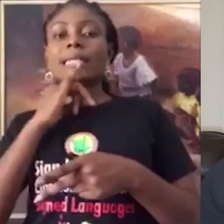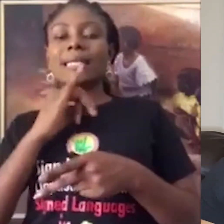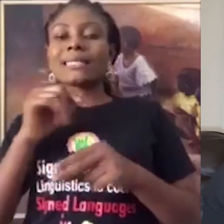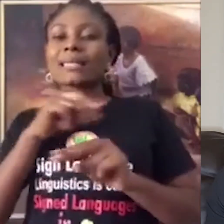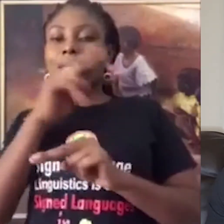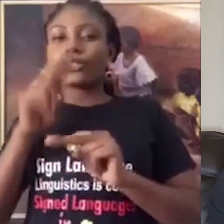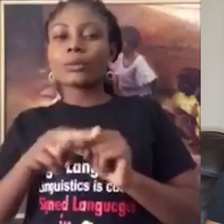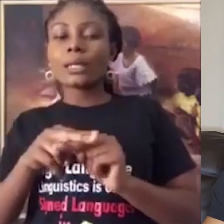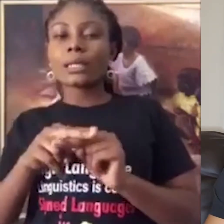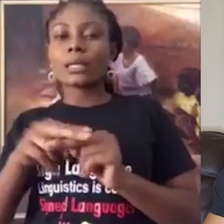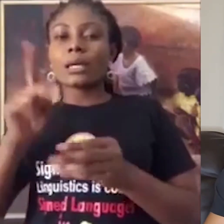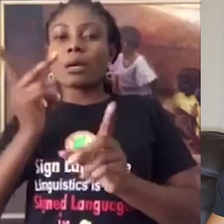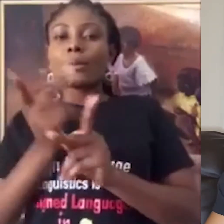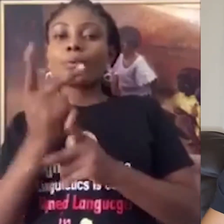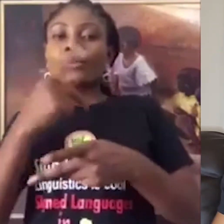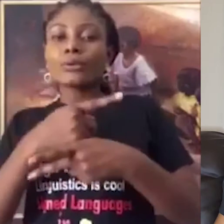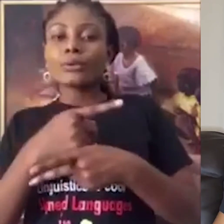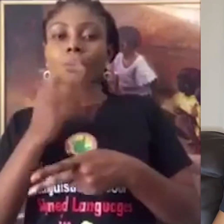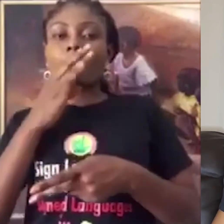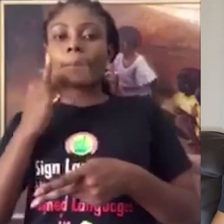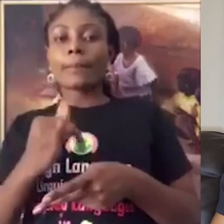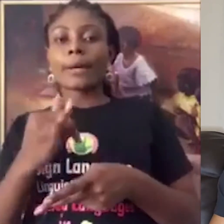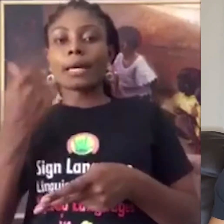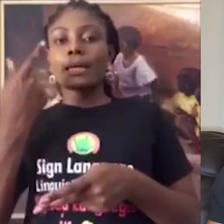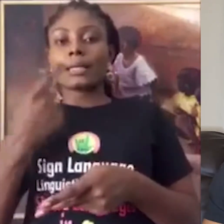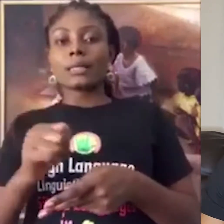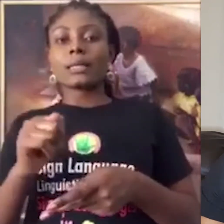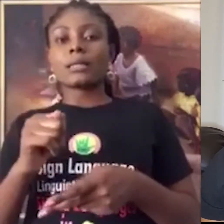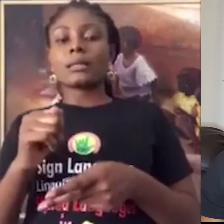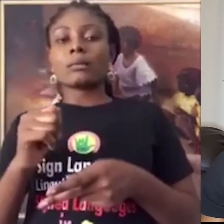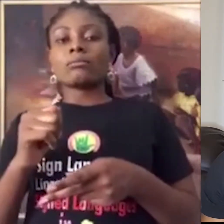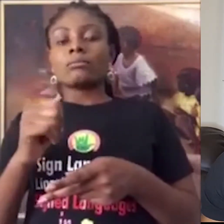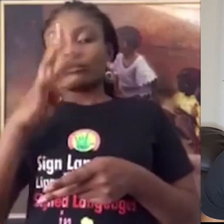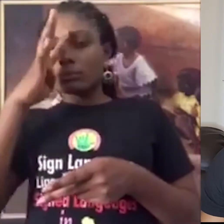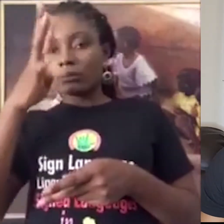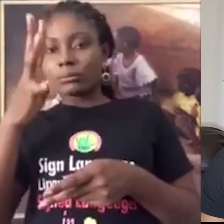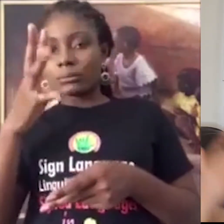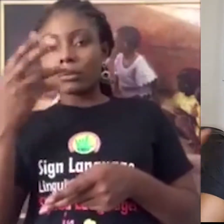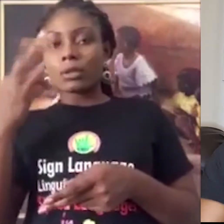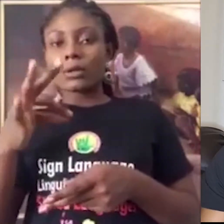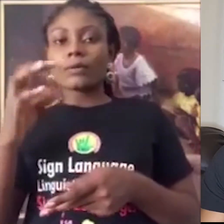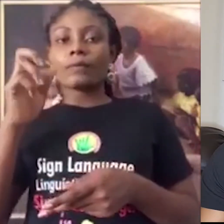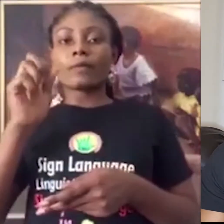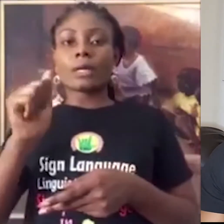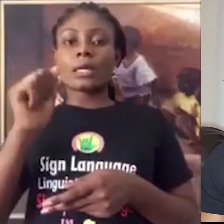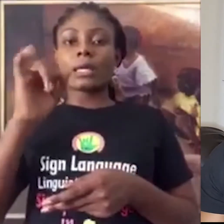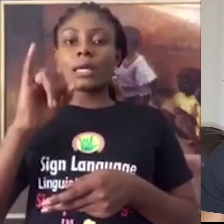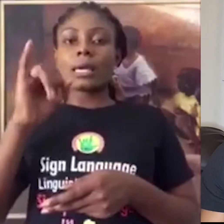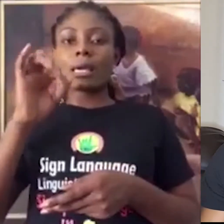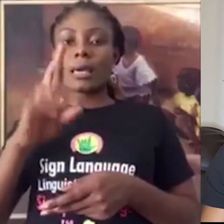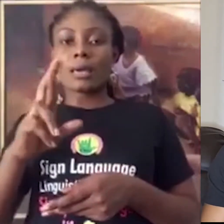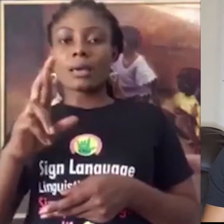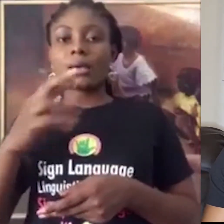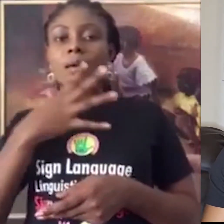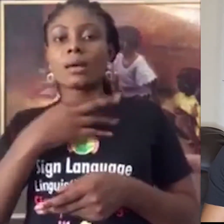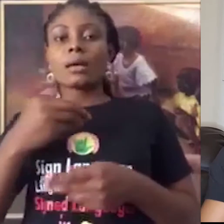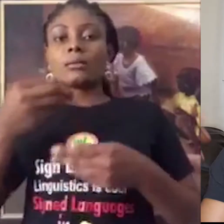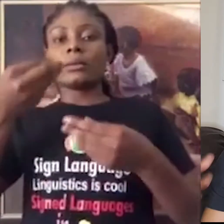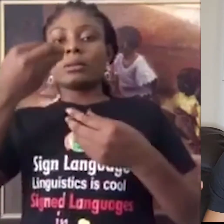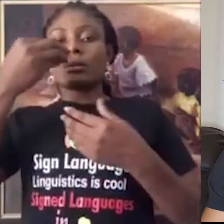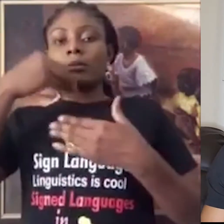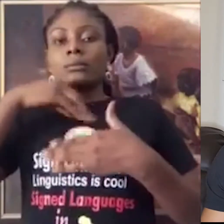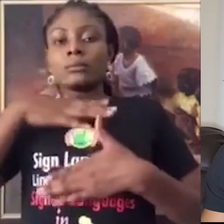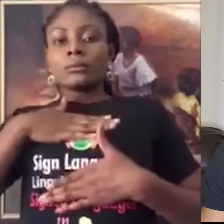is naturally being produced by the expiration of air